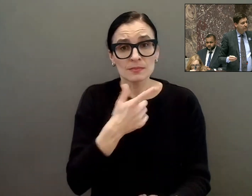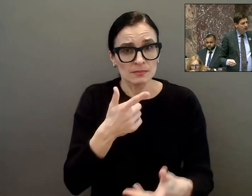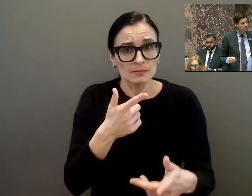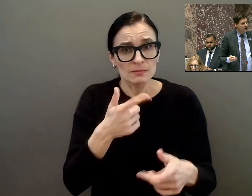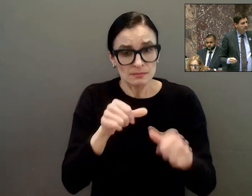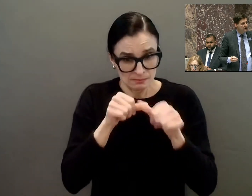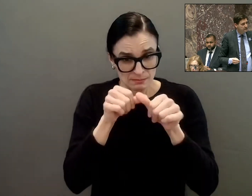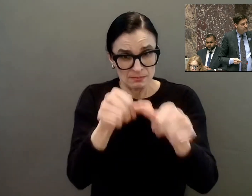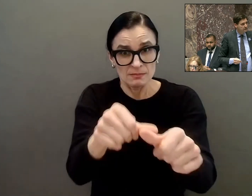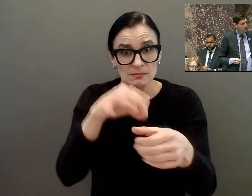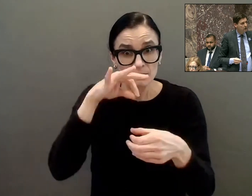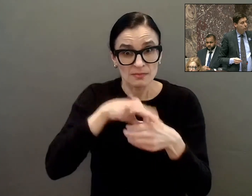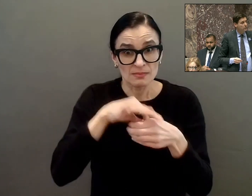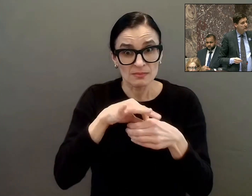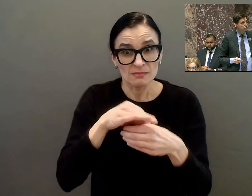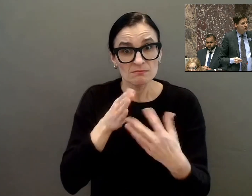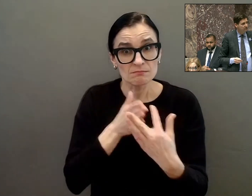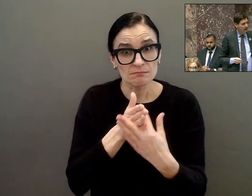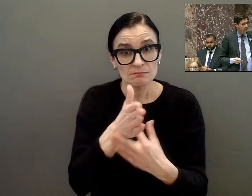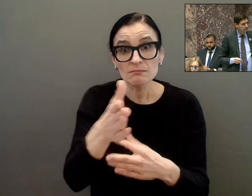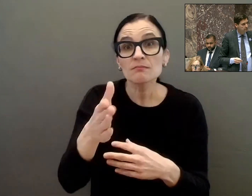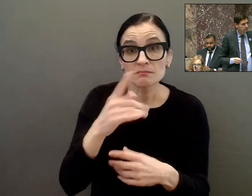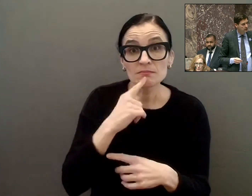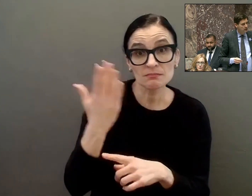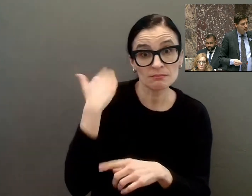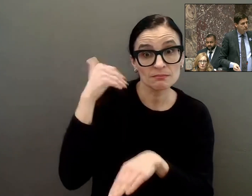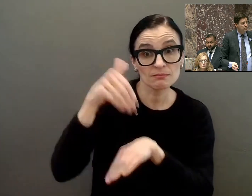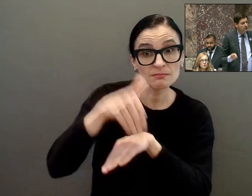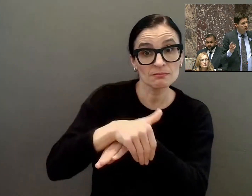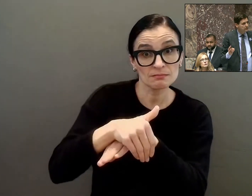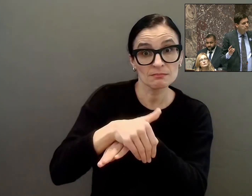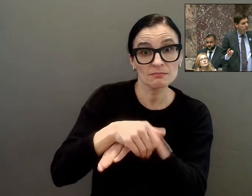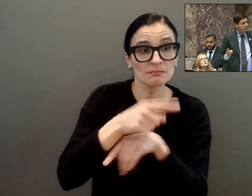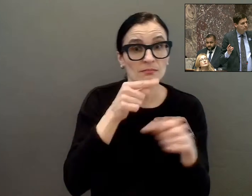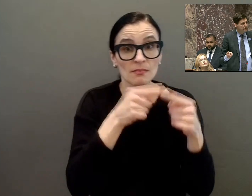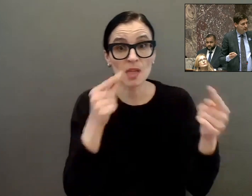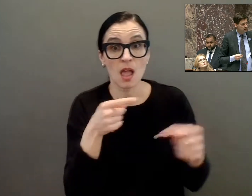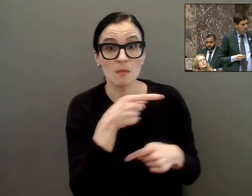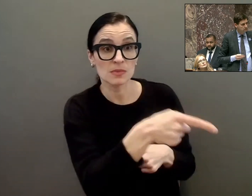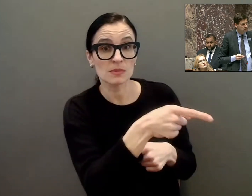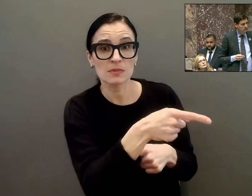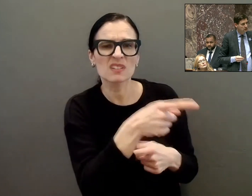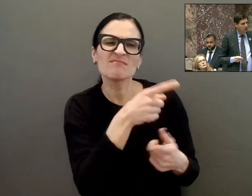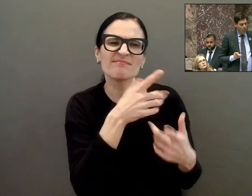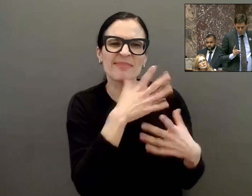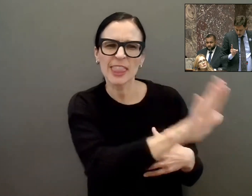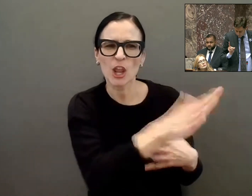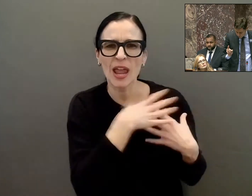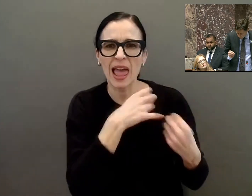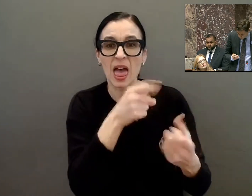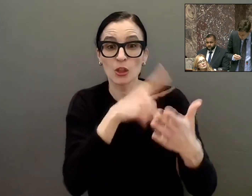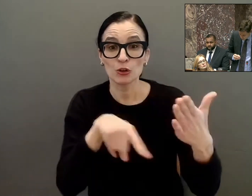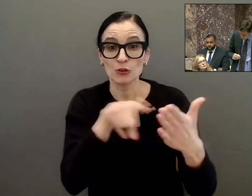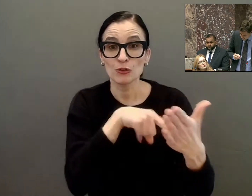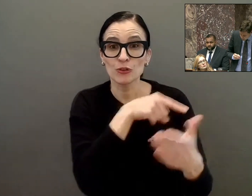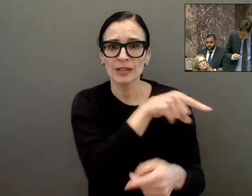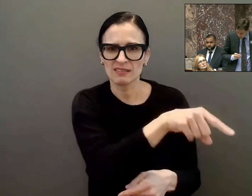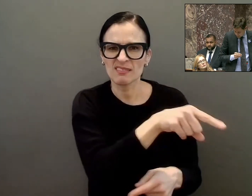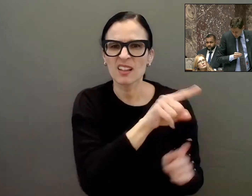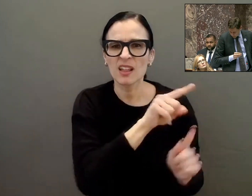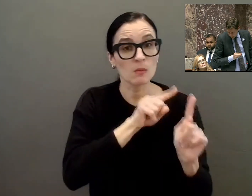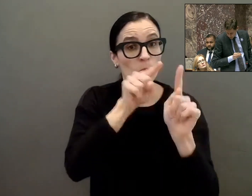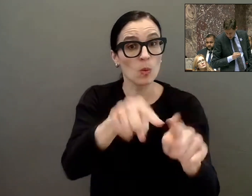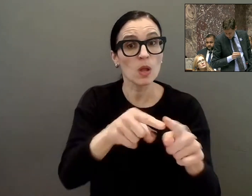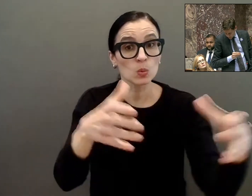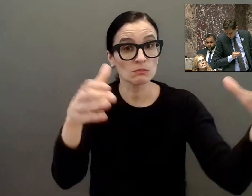at a far-right event called We Unify. She was on a 3-person panel, one of whom was